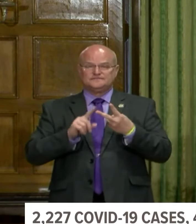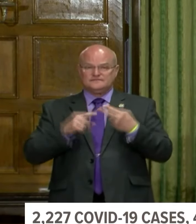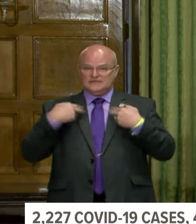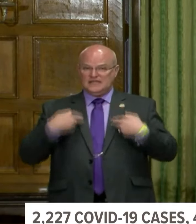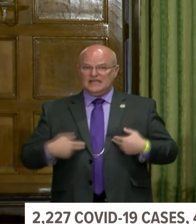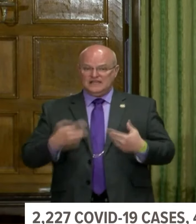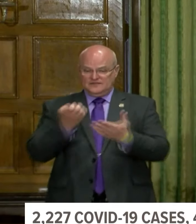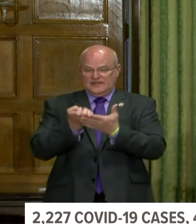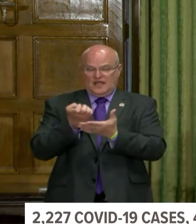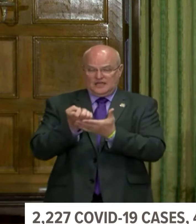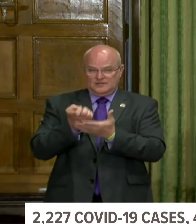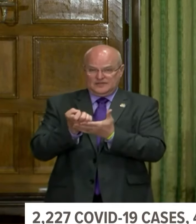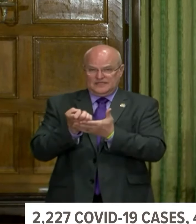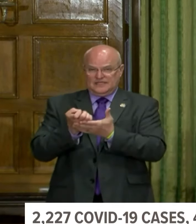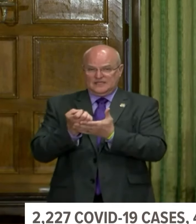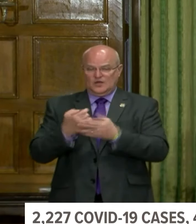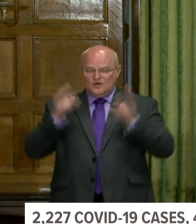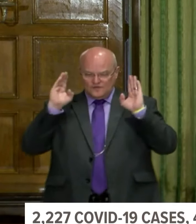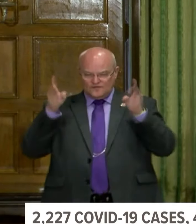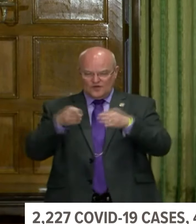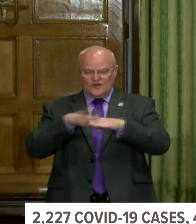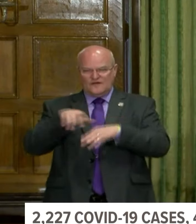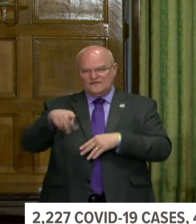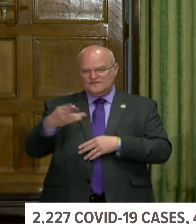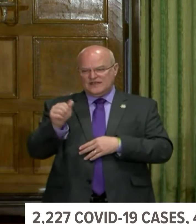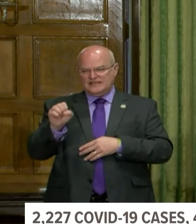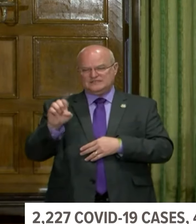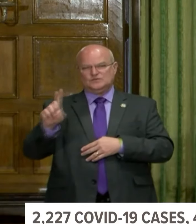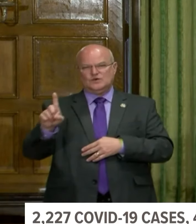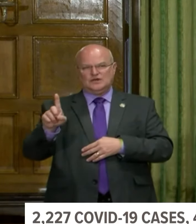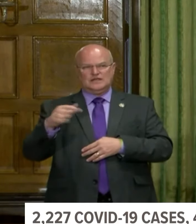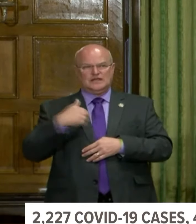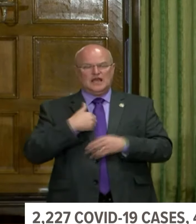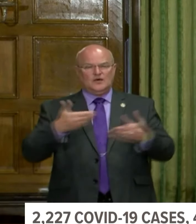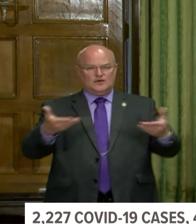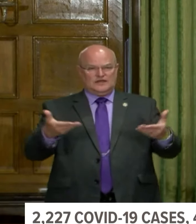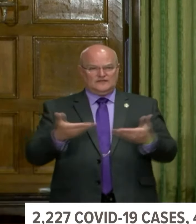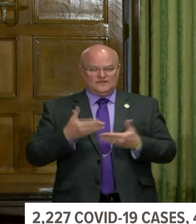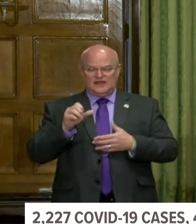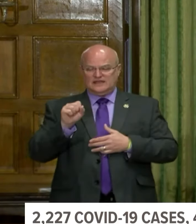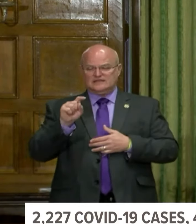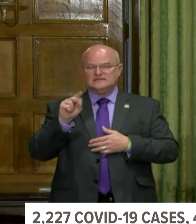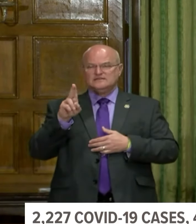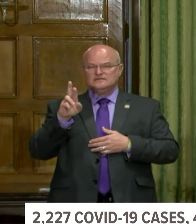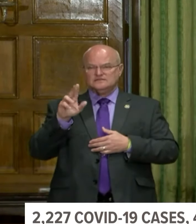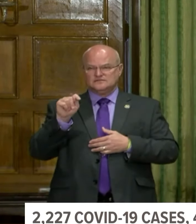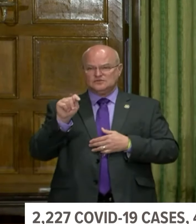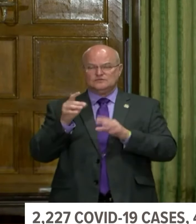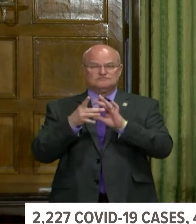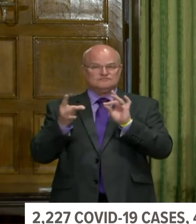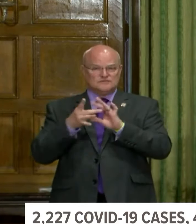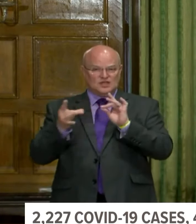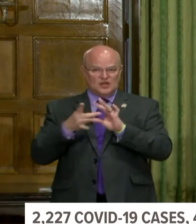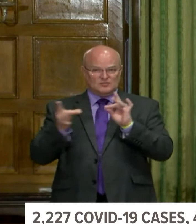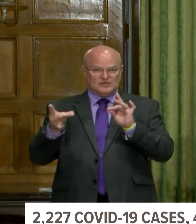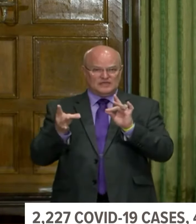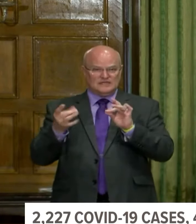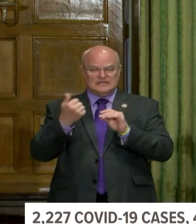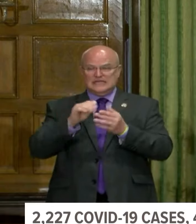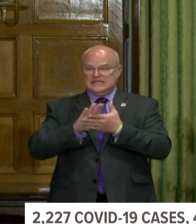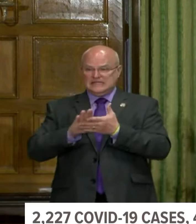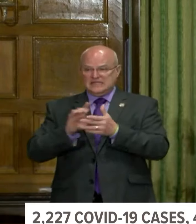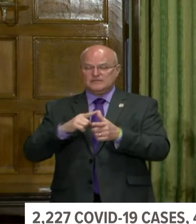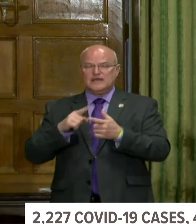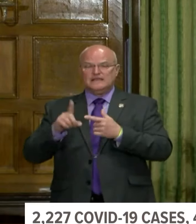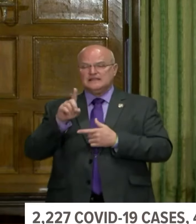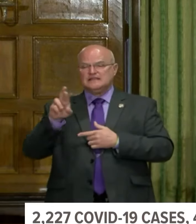health of our economy. We're just focusing on phase 1. I want to invite Stuart to come and make a comment just on any cleanup,